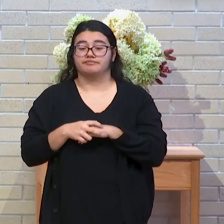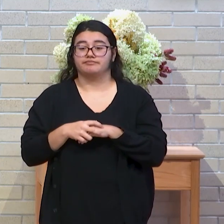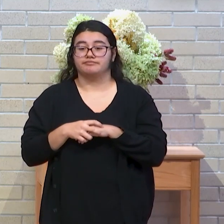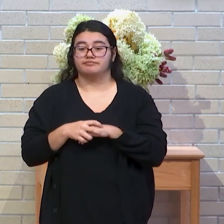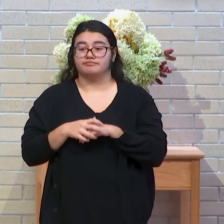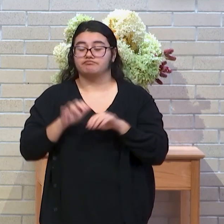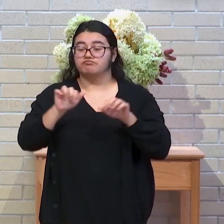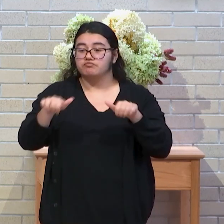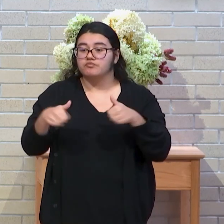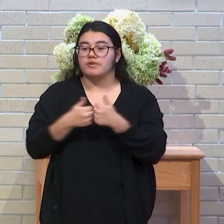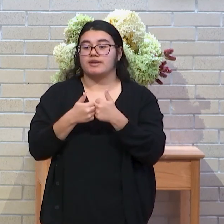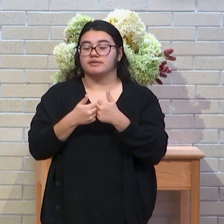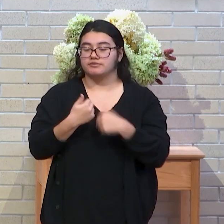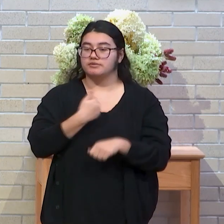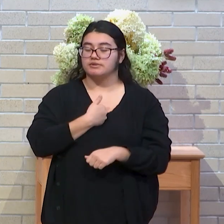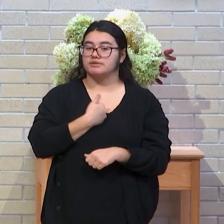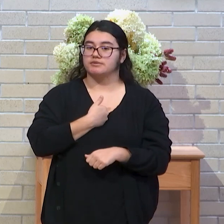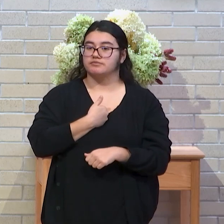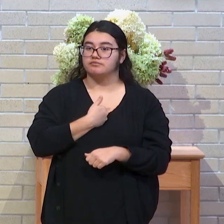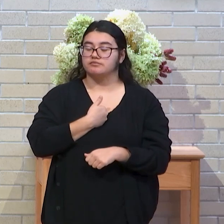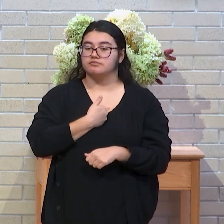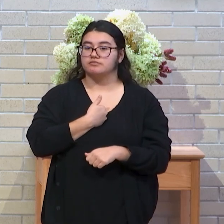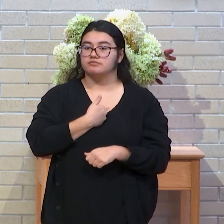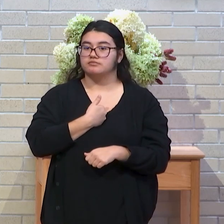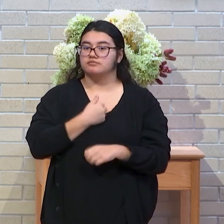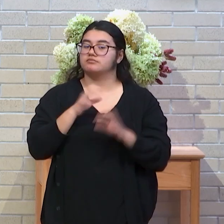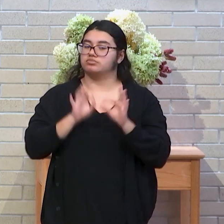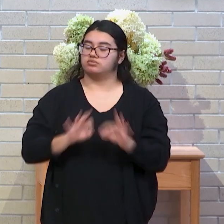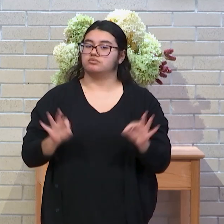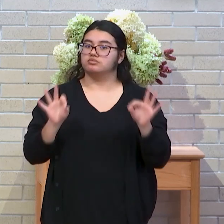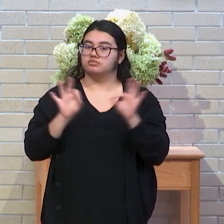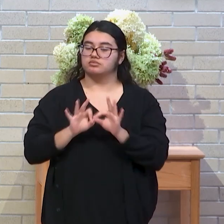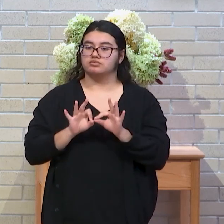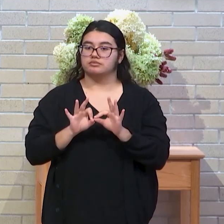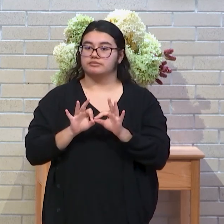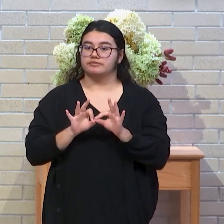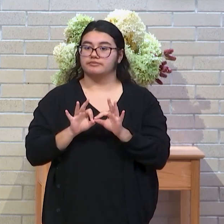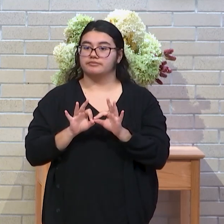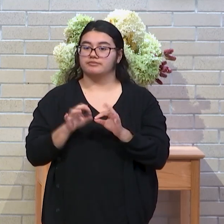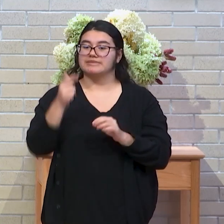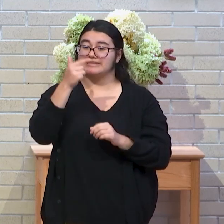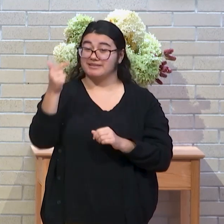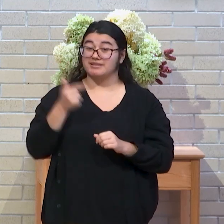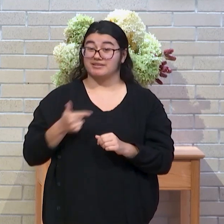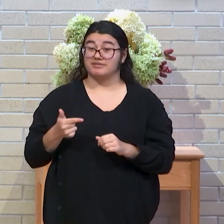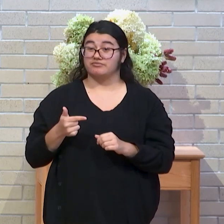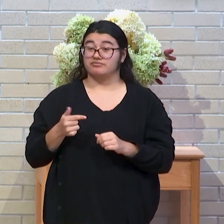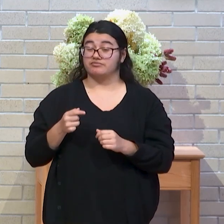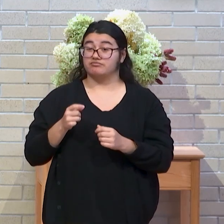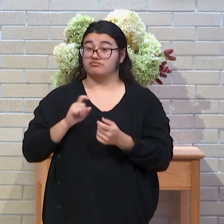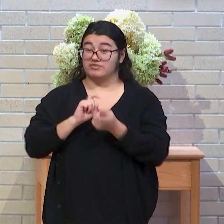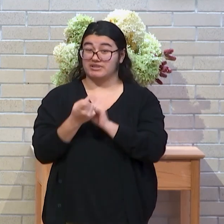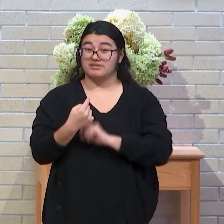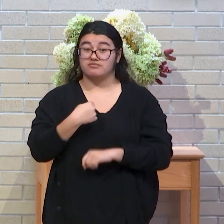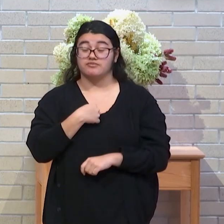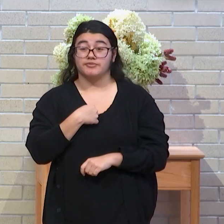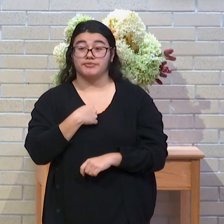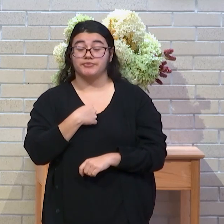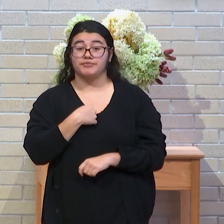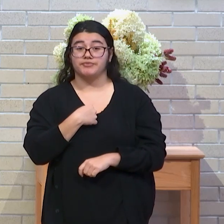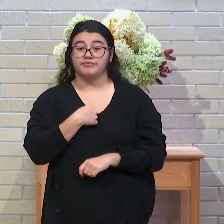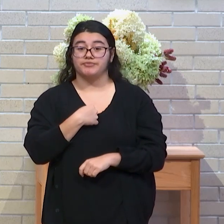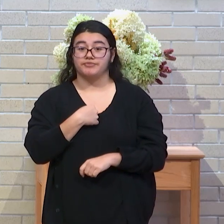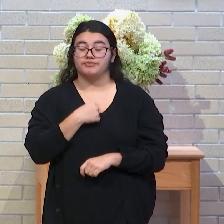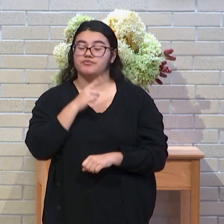is great. I found that for myself in Tanzania, and I hope that if I'm not already a little better for it, someday I will be. SSTs are all different, but one thing